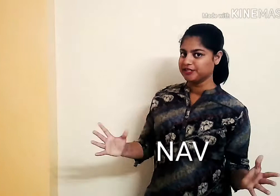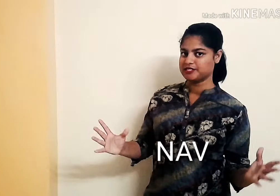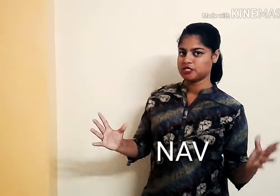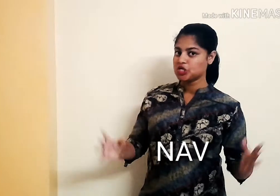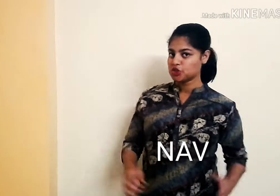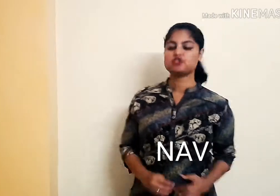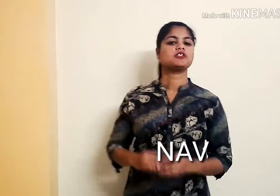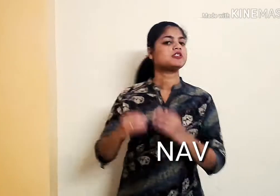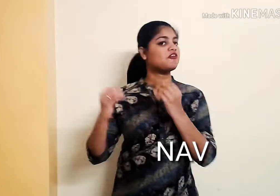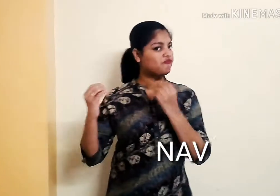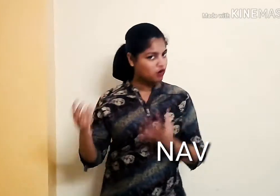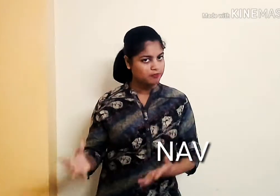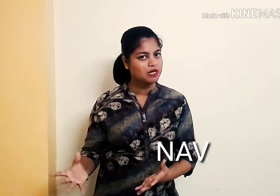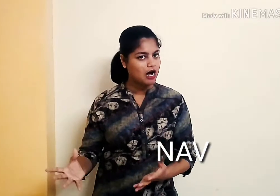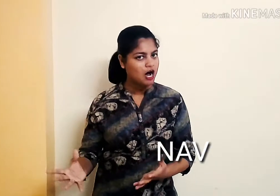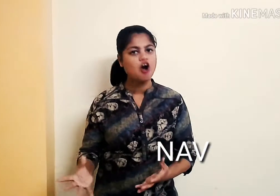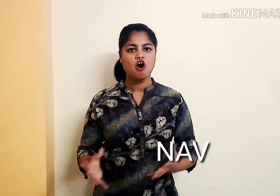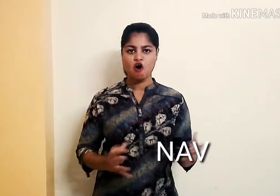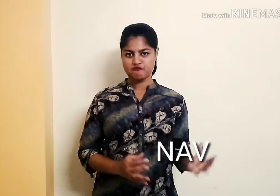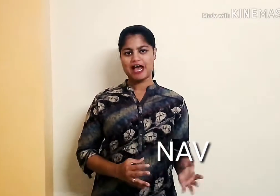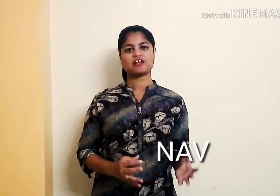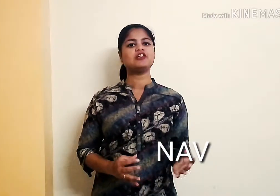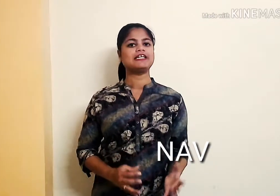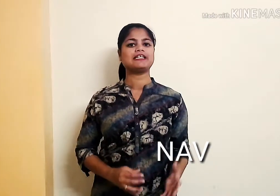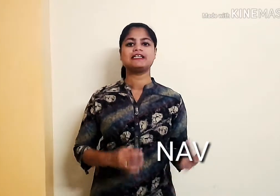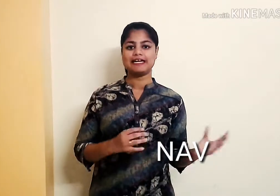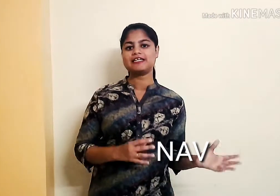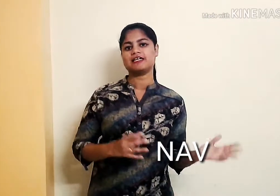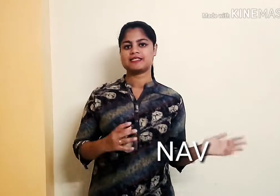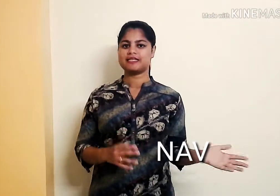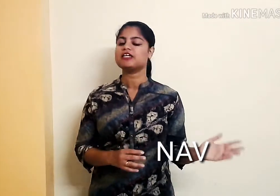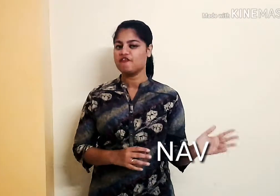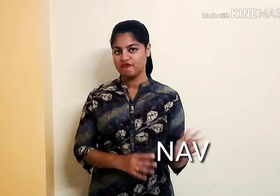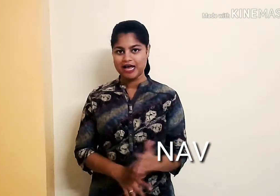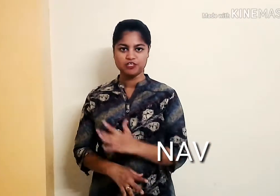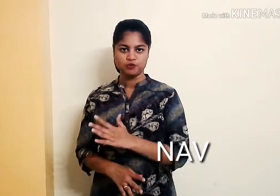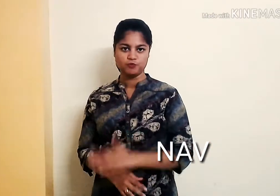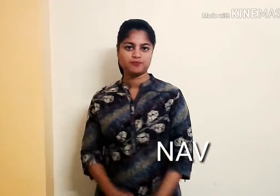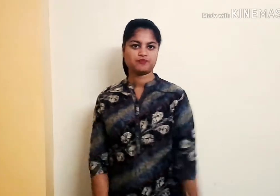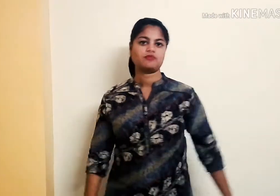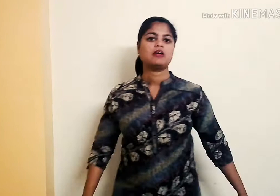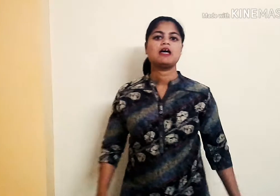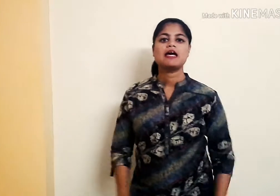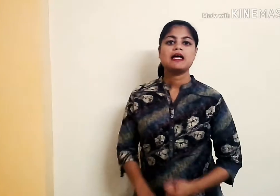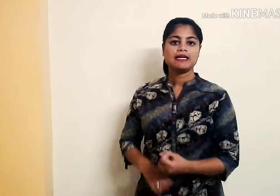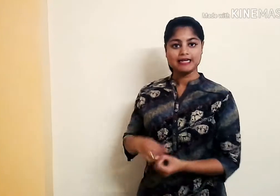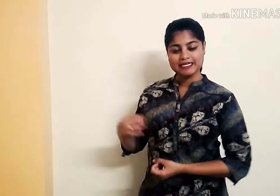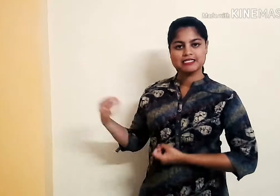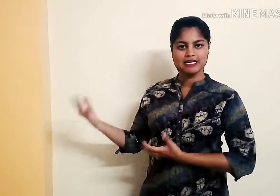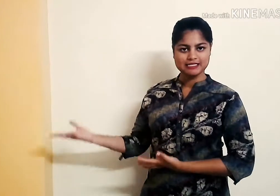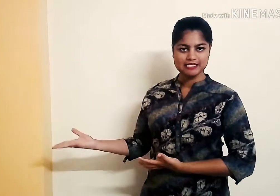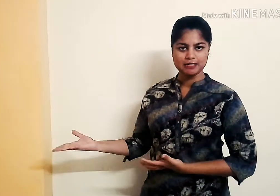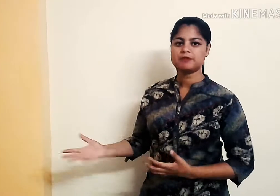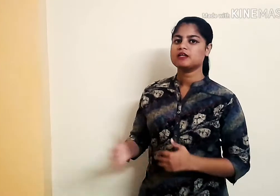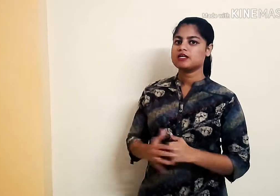units. So this is the formula of calculating net asset value. Next concept